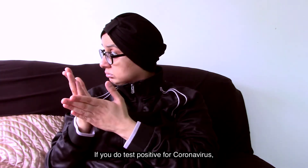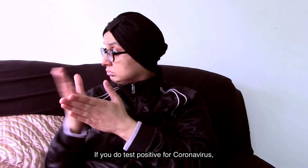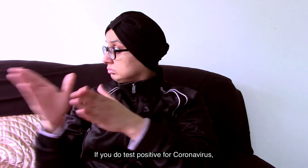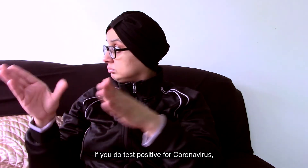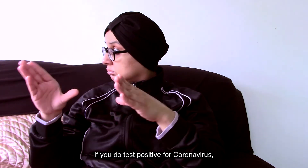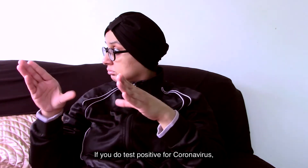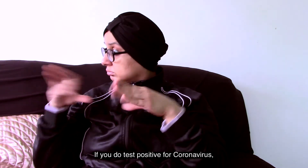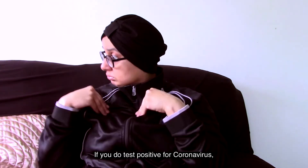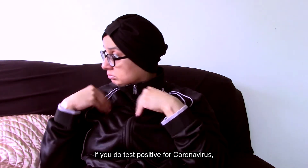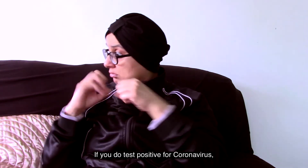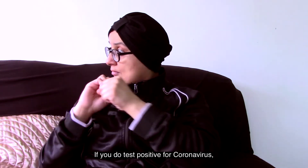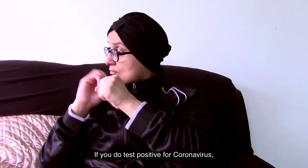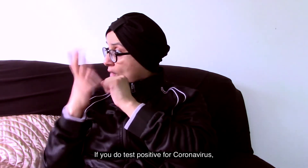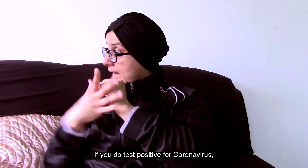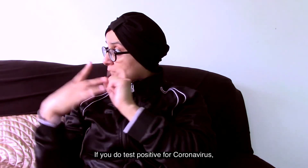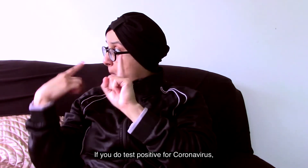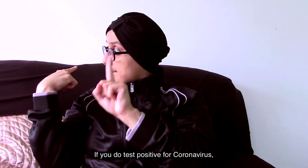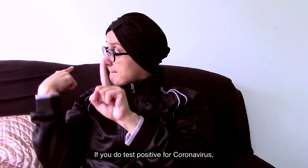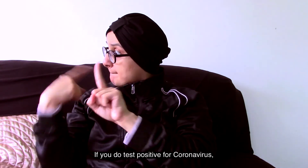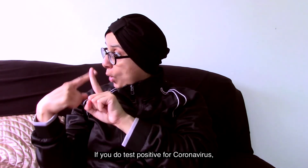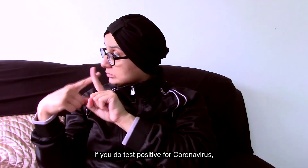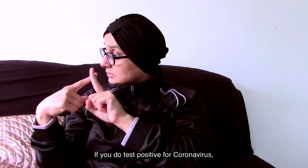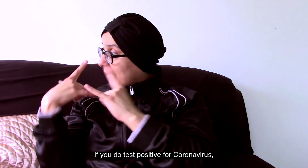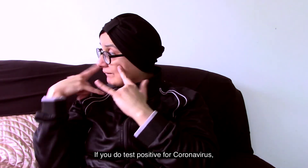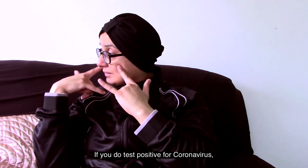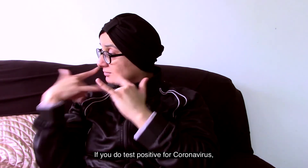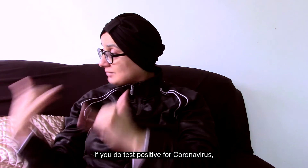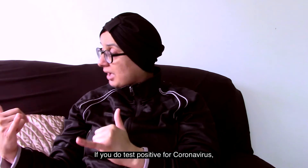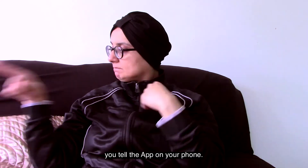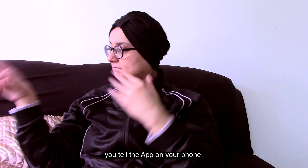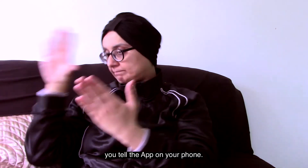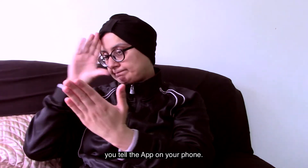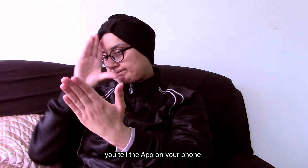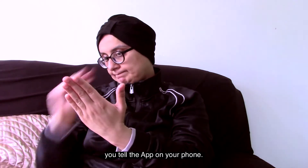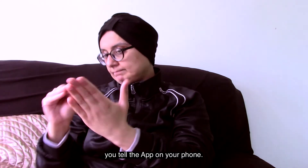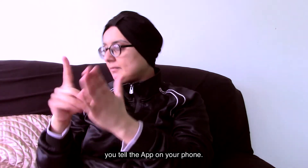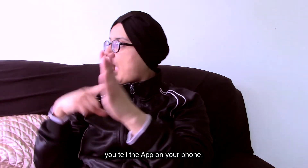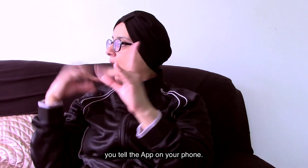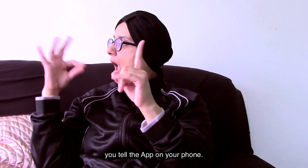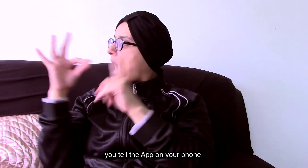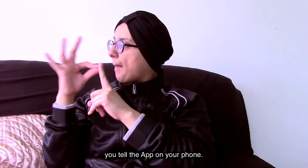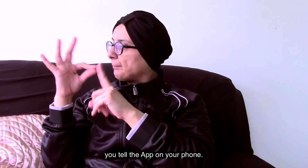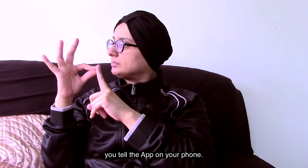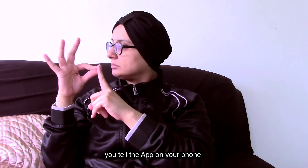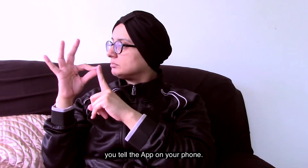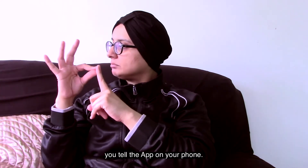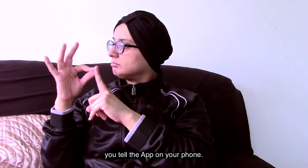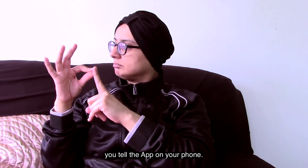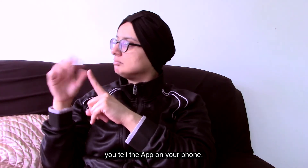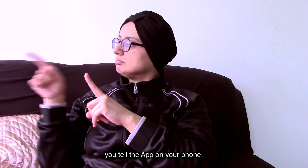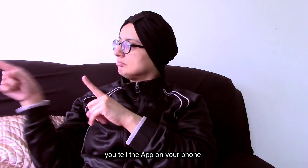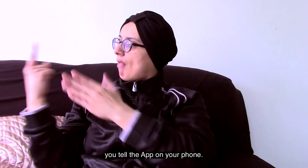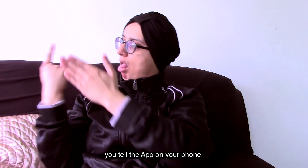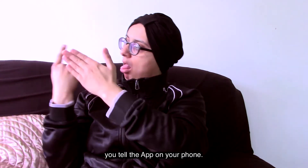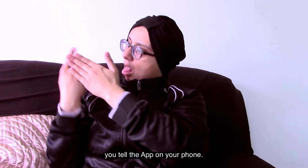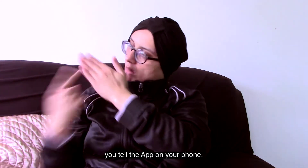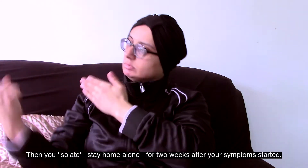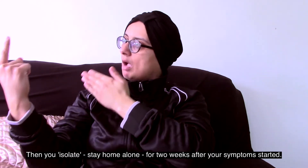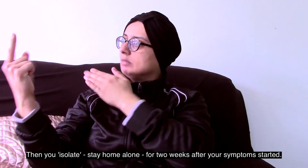If you do test positive for coronavirus, you tell the app on your phone. Then you